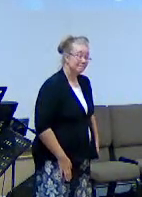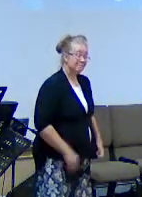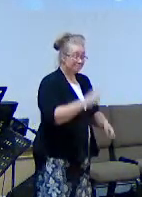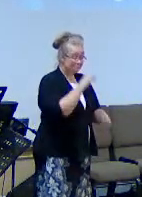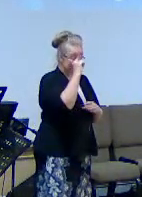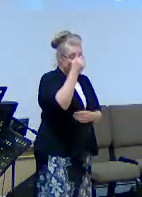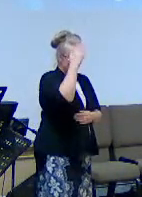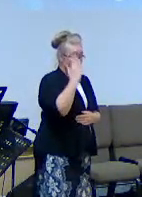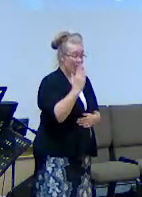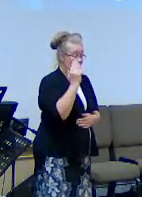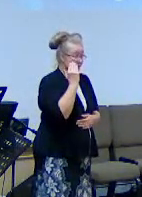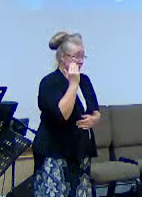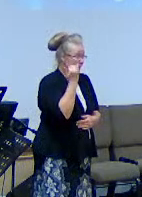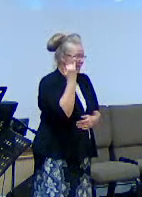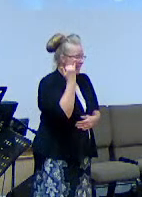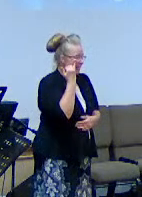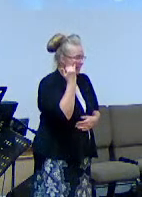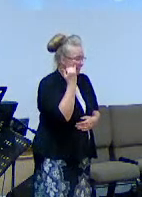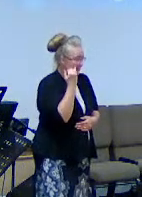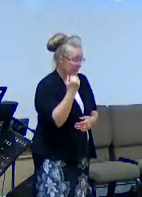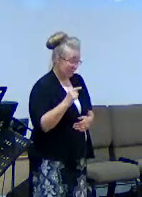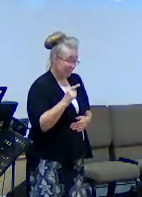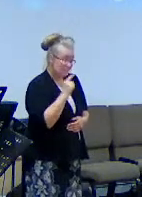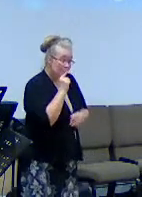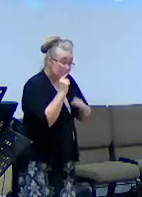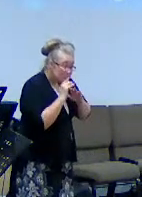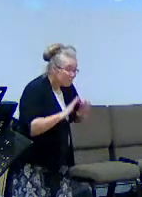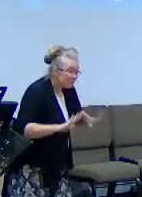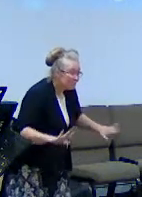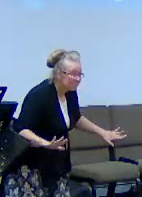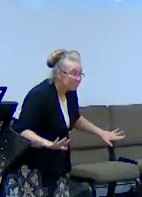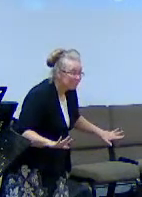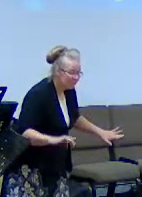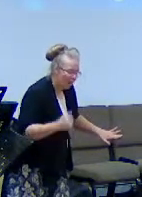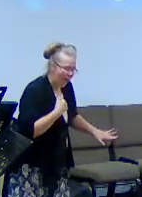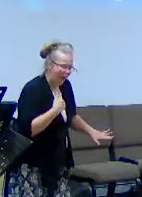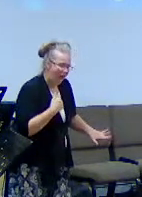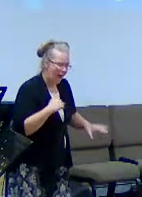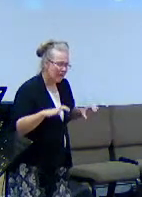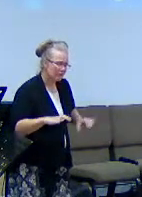Because God knew, if I can just keep them quiet, I can do a whole lot more work.